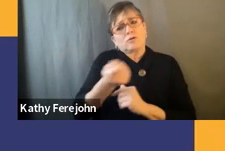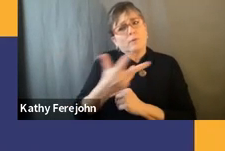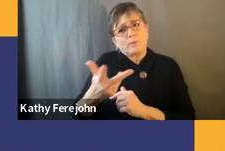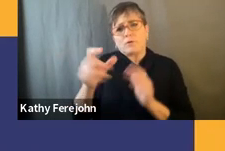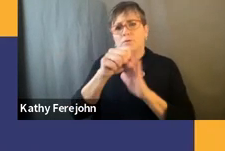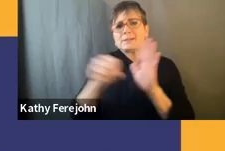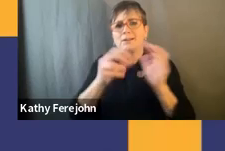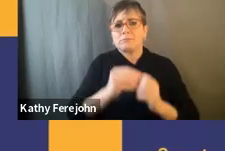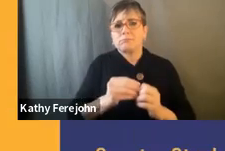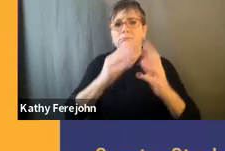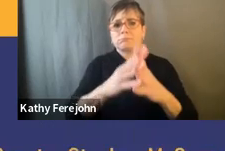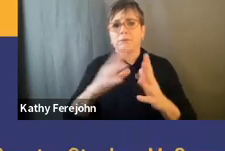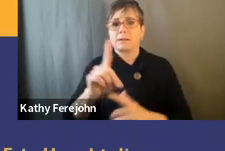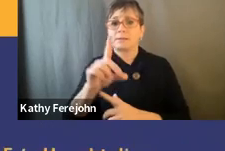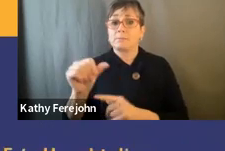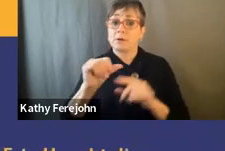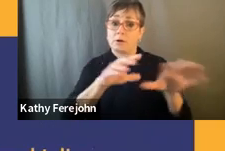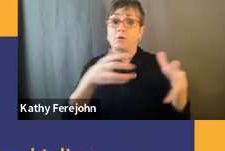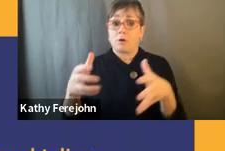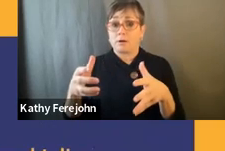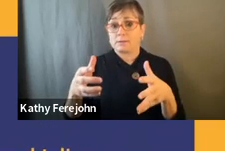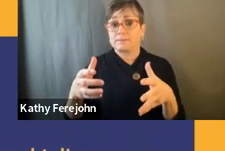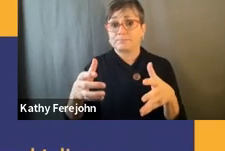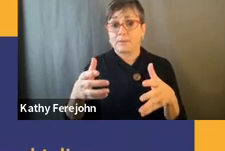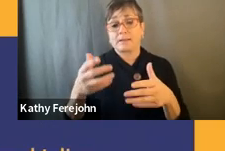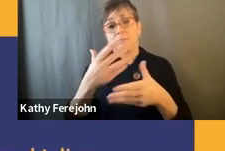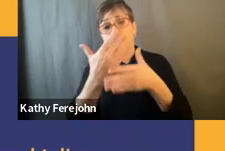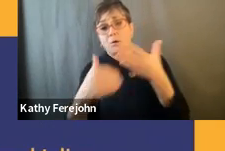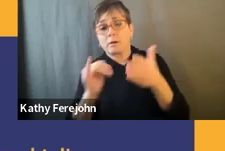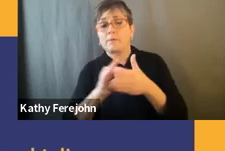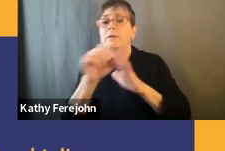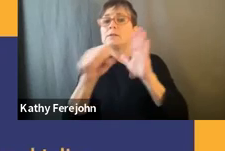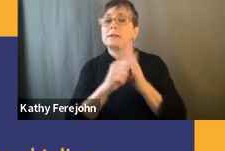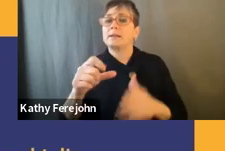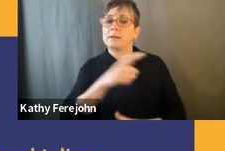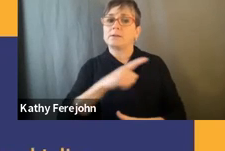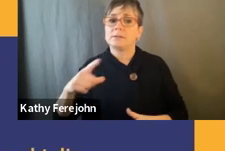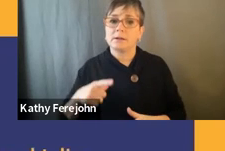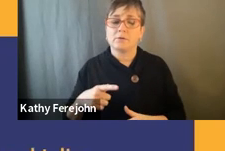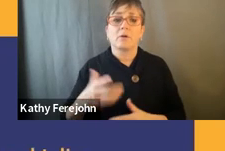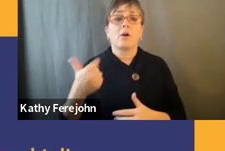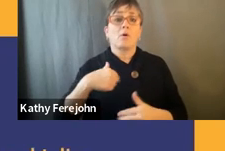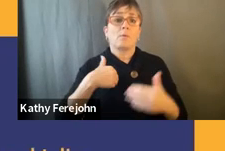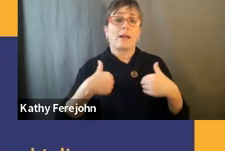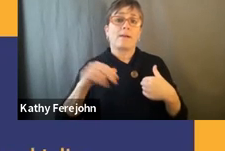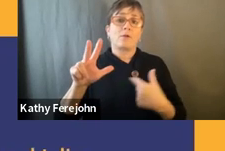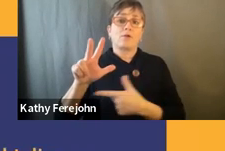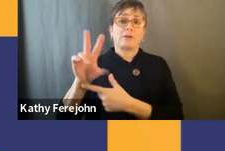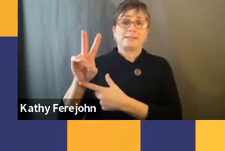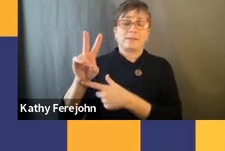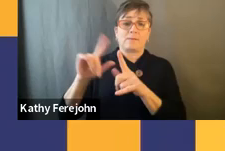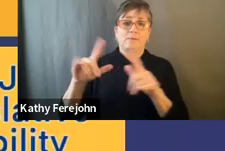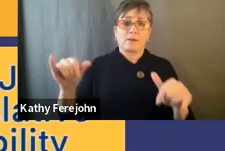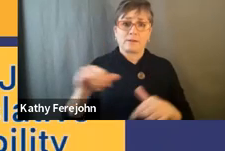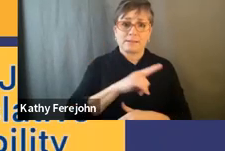its state legislature. And in our inaugural year, New Jersey had 37 legislatures that joined to support and listen from